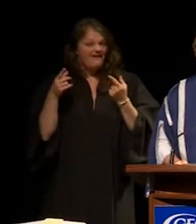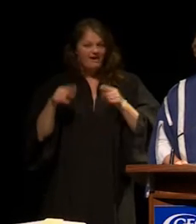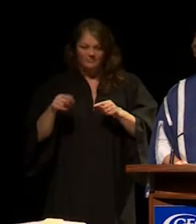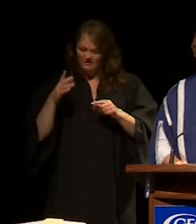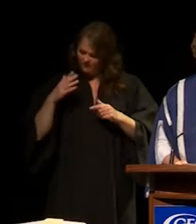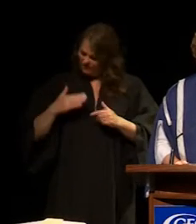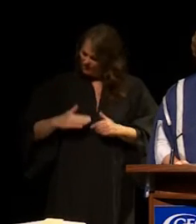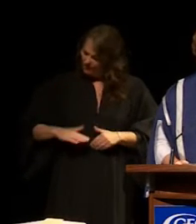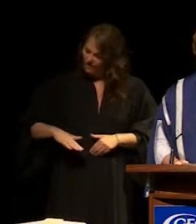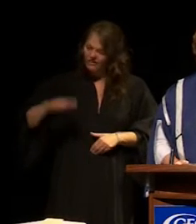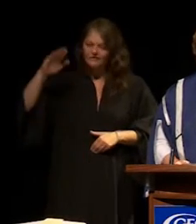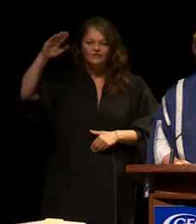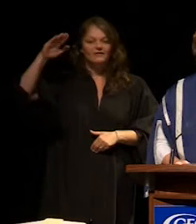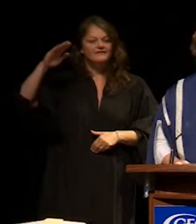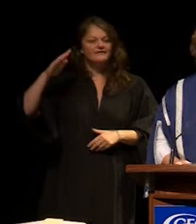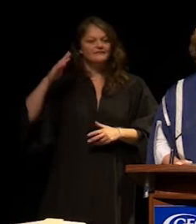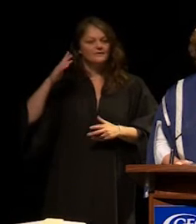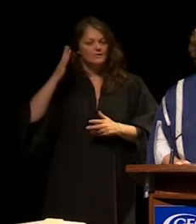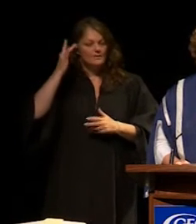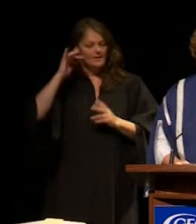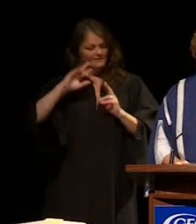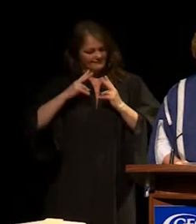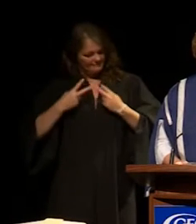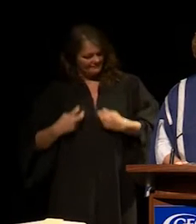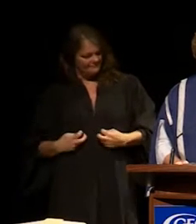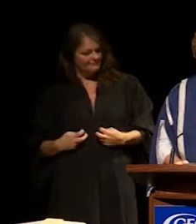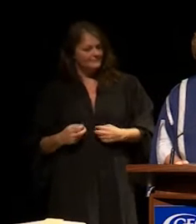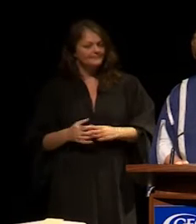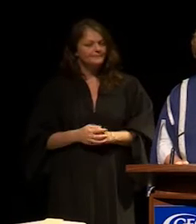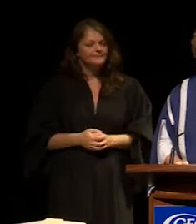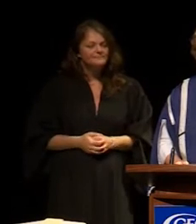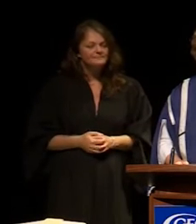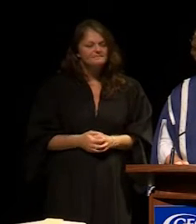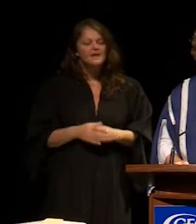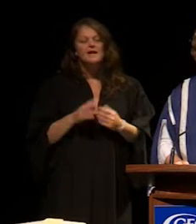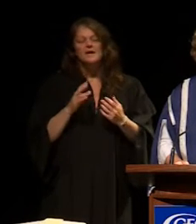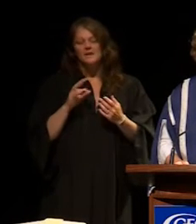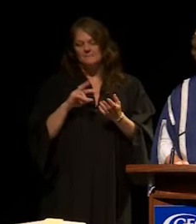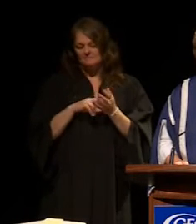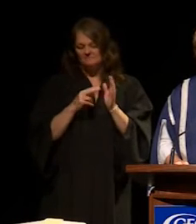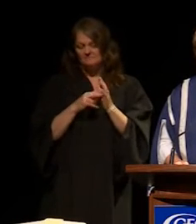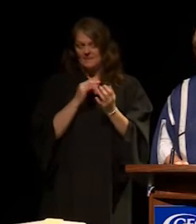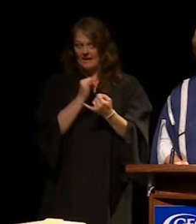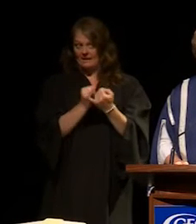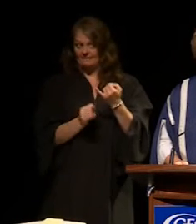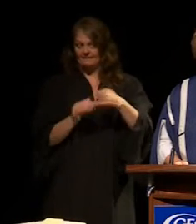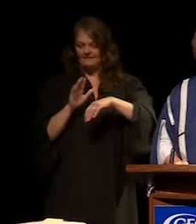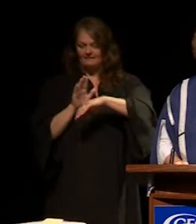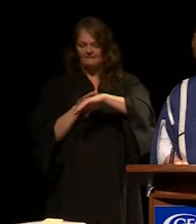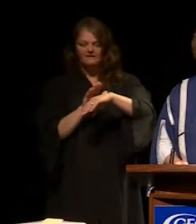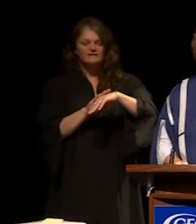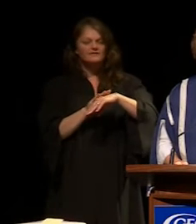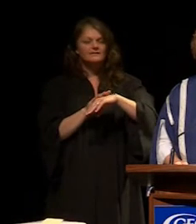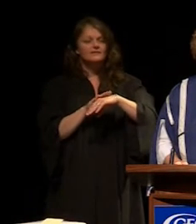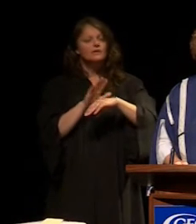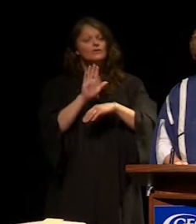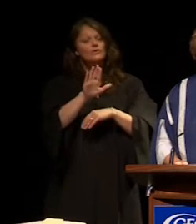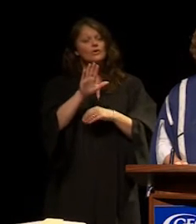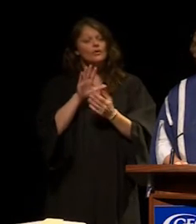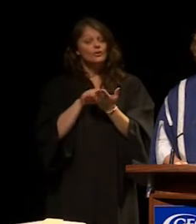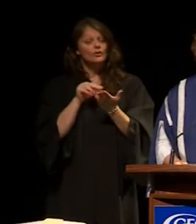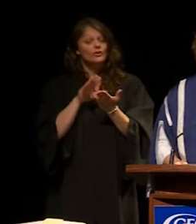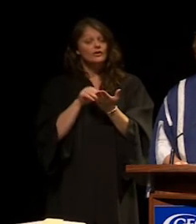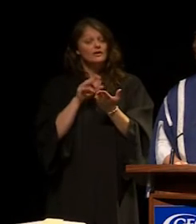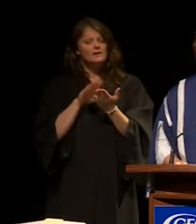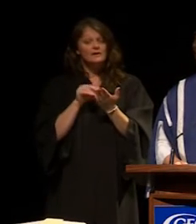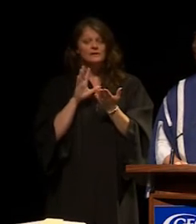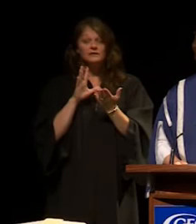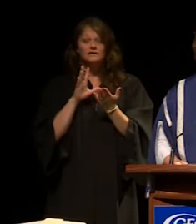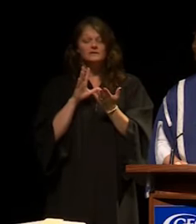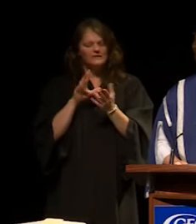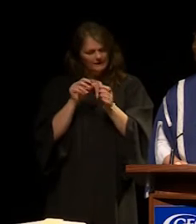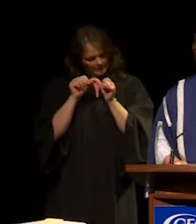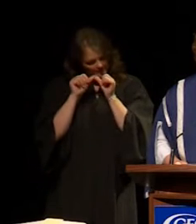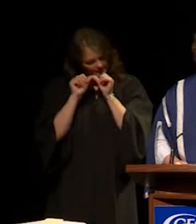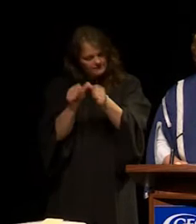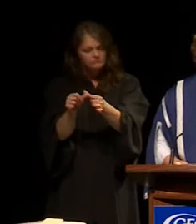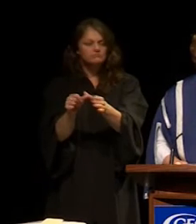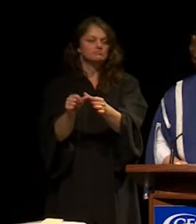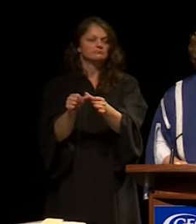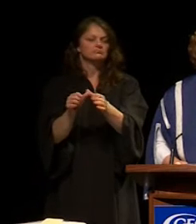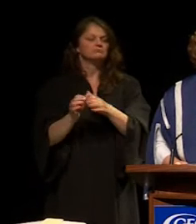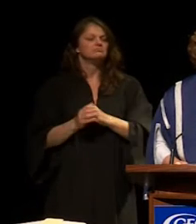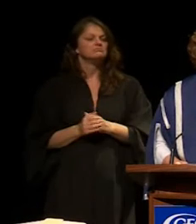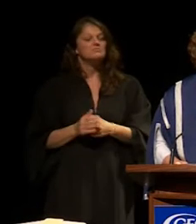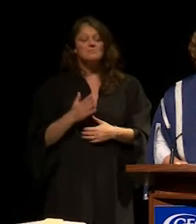goals. This brings me to my last piece of advice. Never stop learning. I sincerely believe that